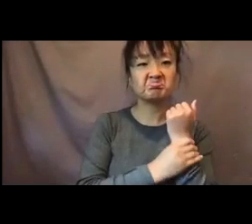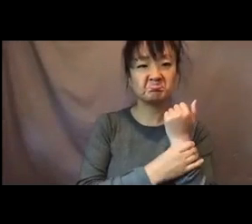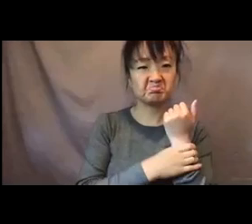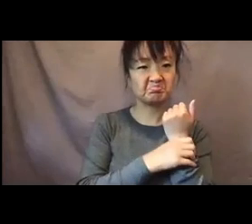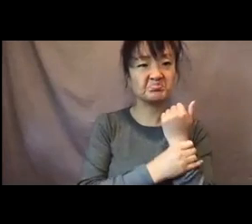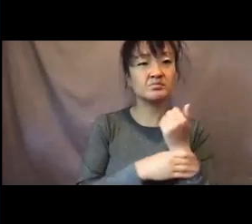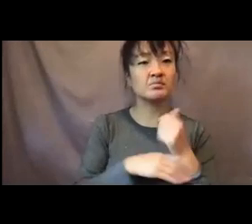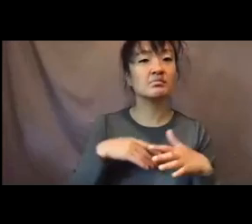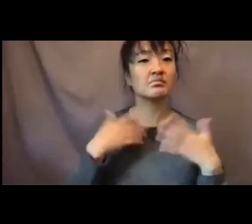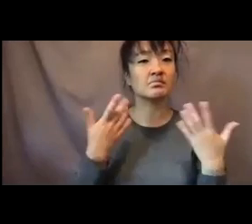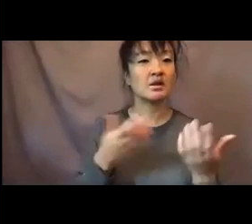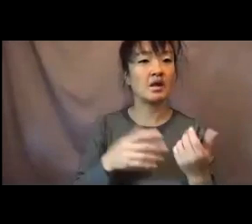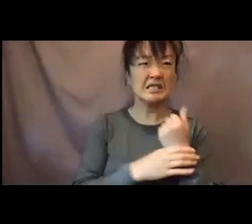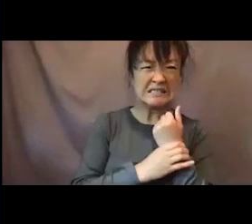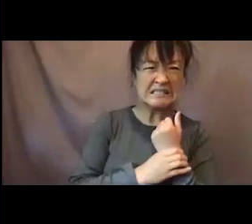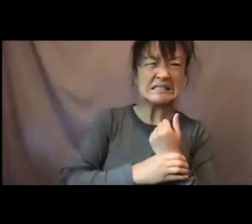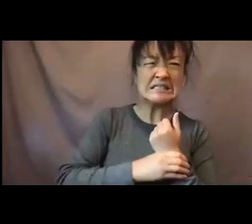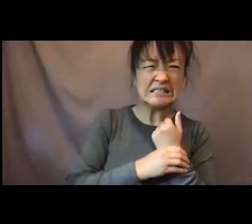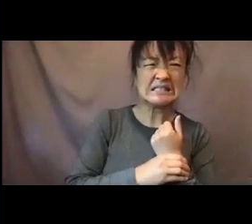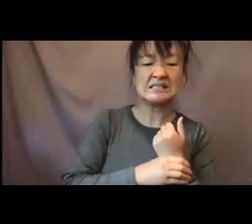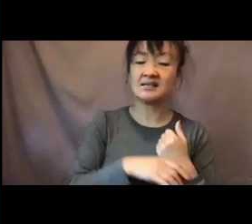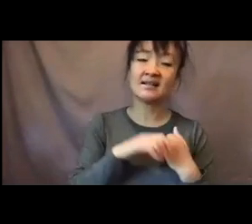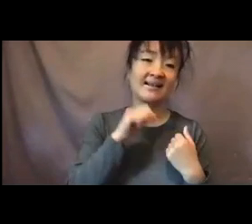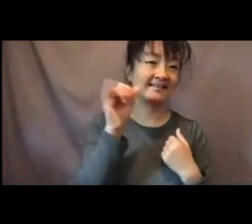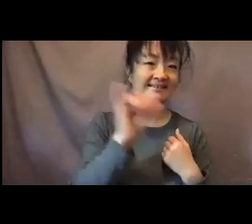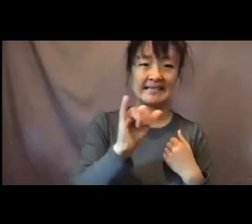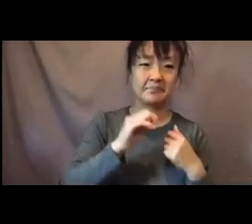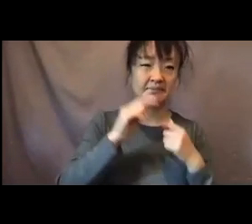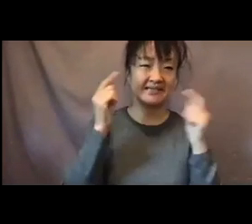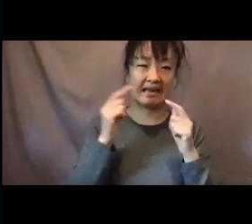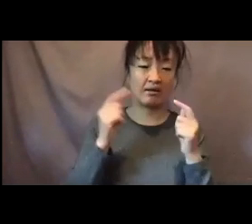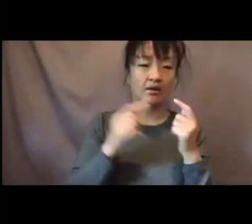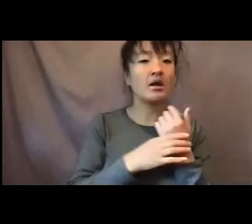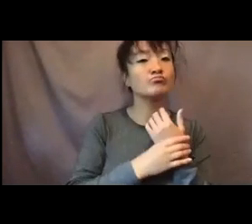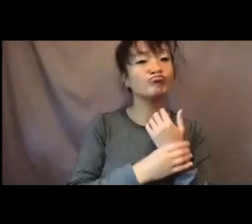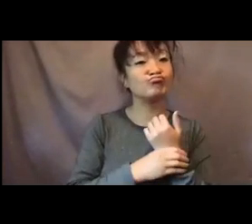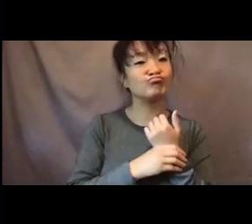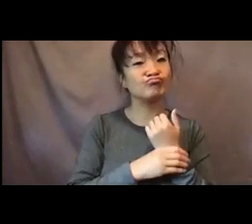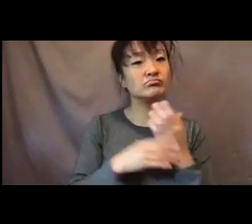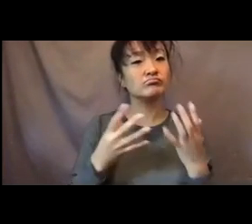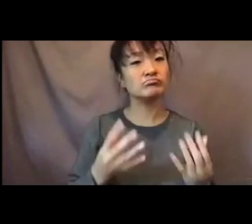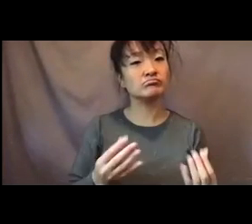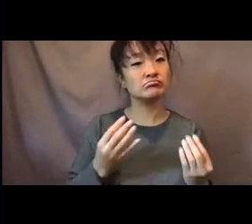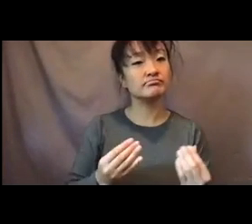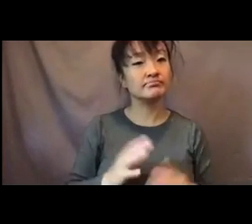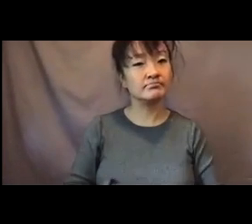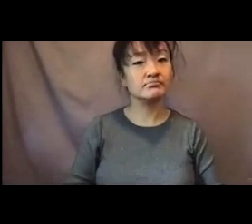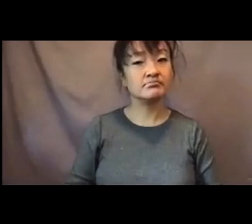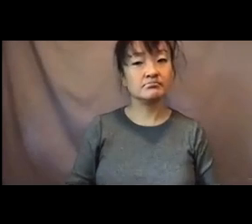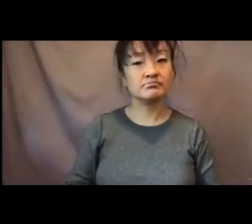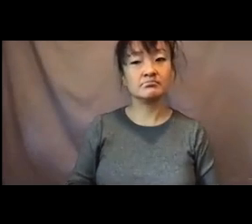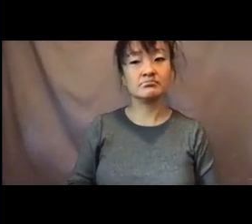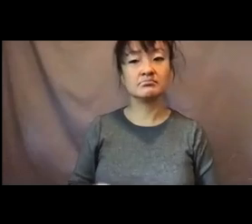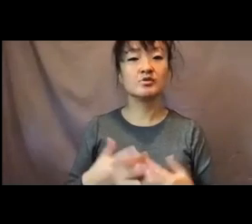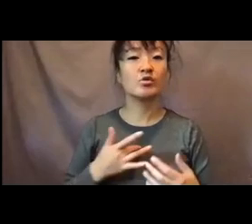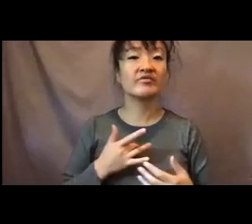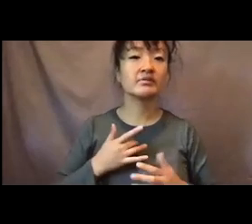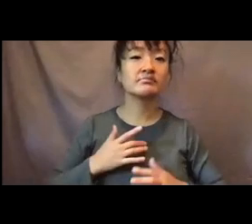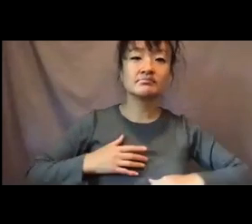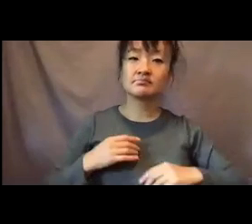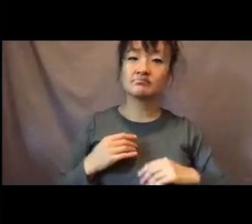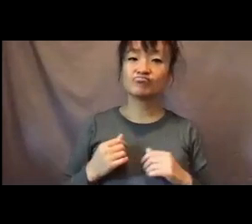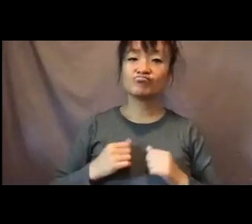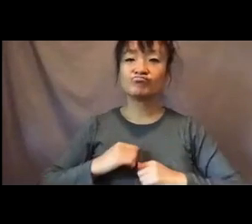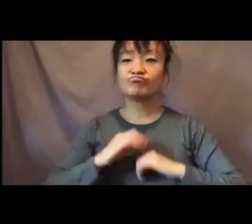don't have to press as hard as you do with LI4, the headache one. This is just sort of to sort of have a sense of ease, right? I would